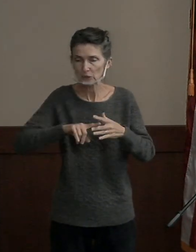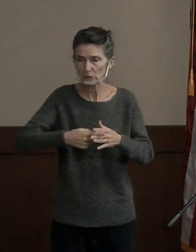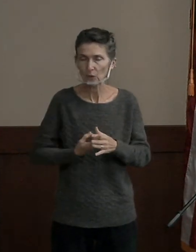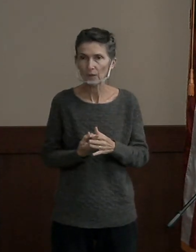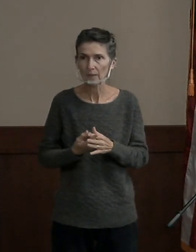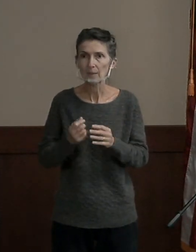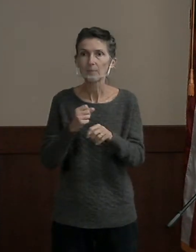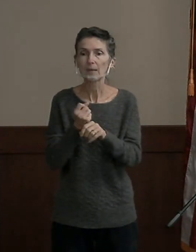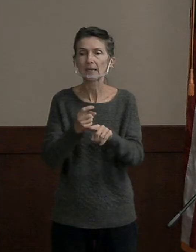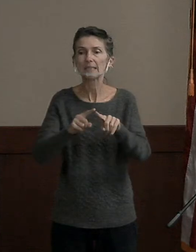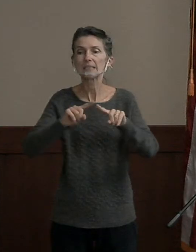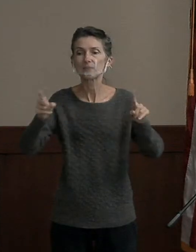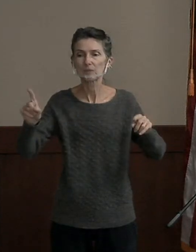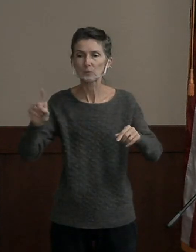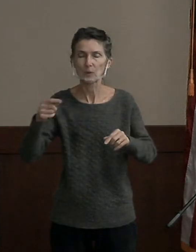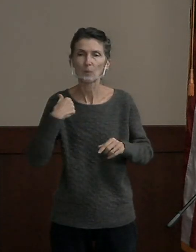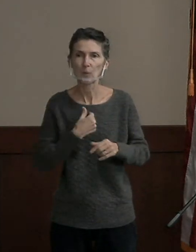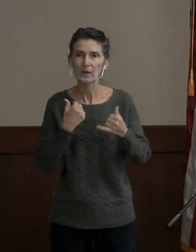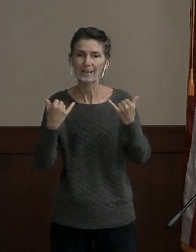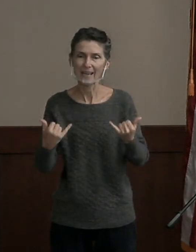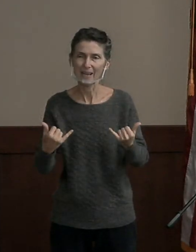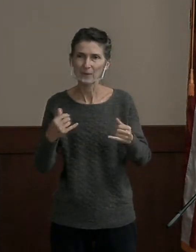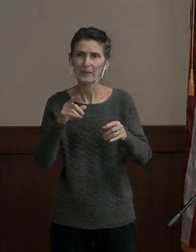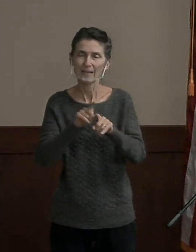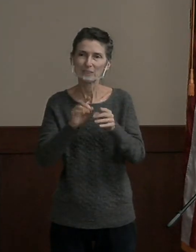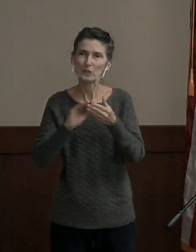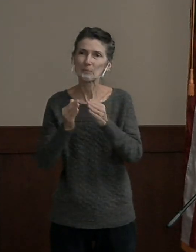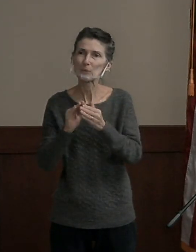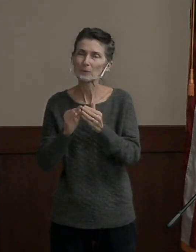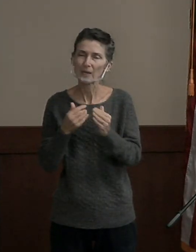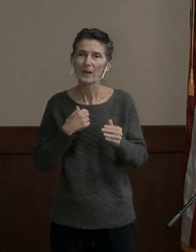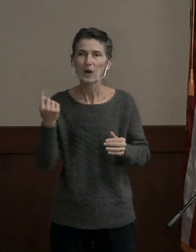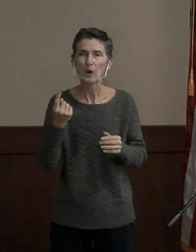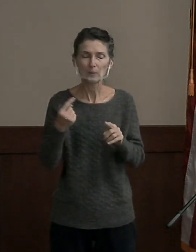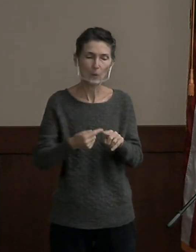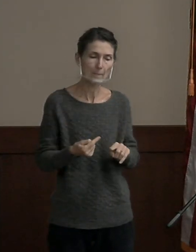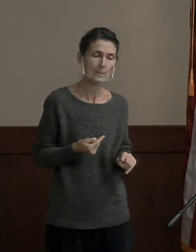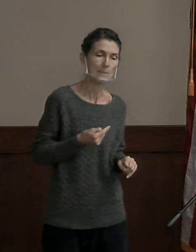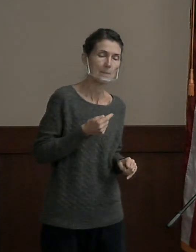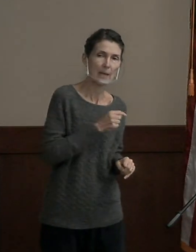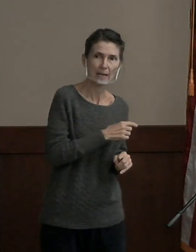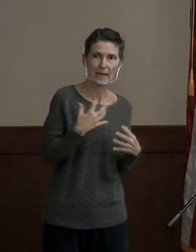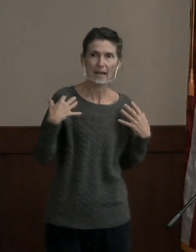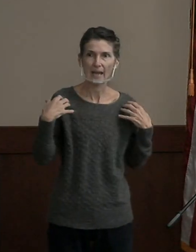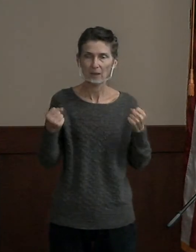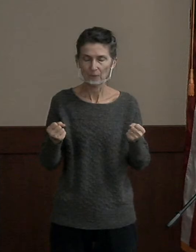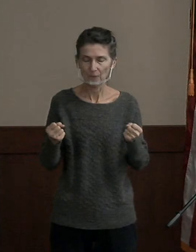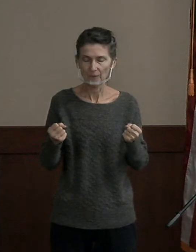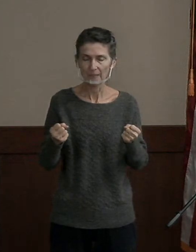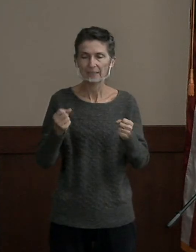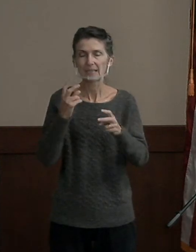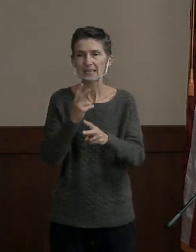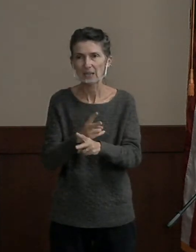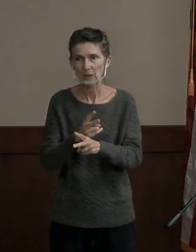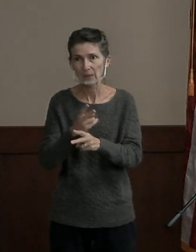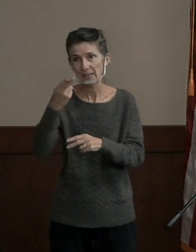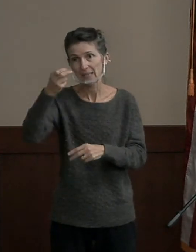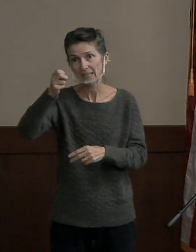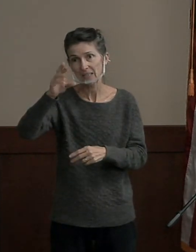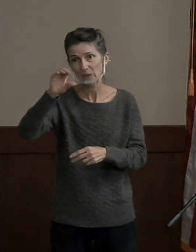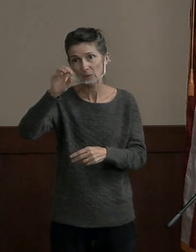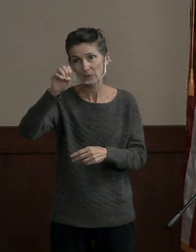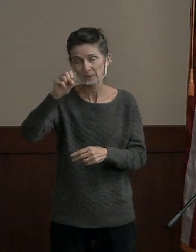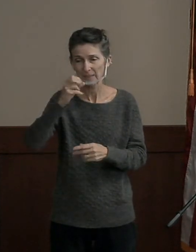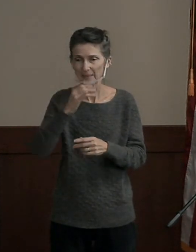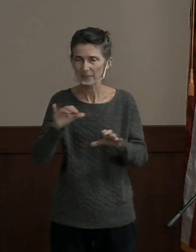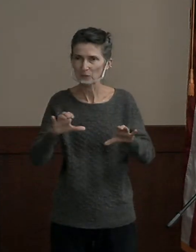and it will make a difference in where we are as a community. But I always go back to our healthcare heroes. They perform miracles